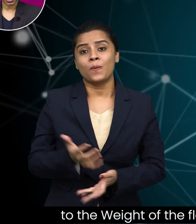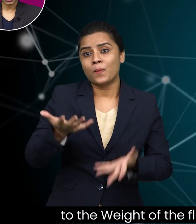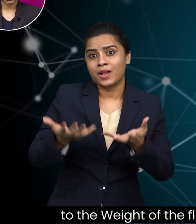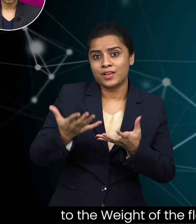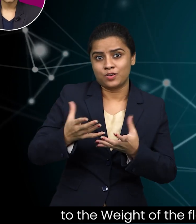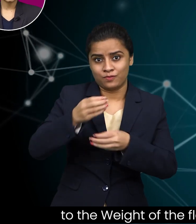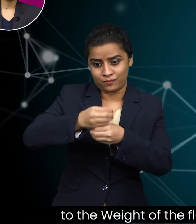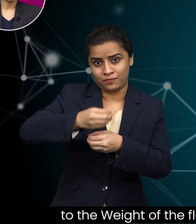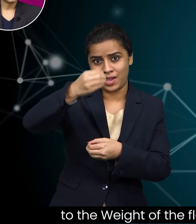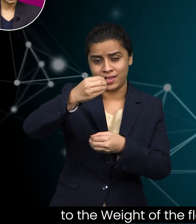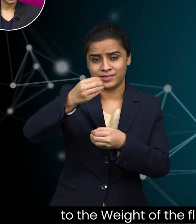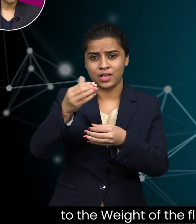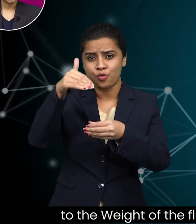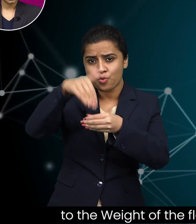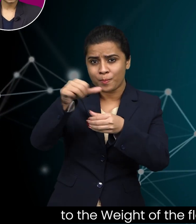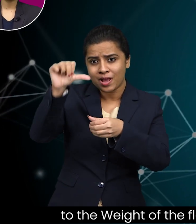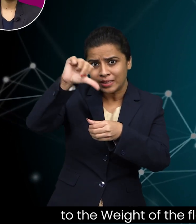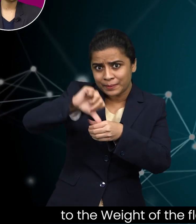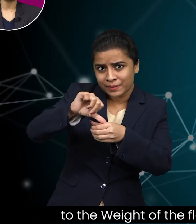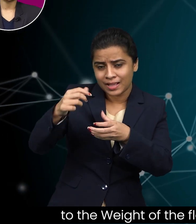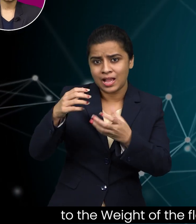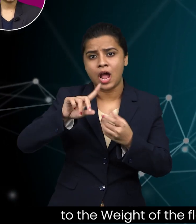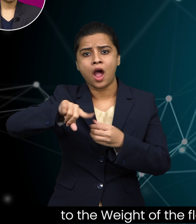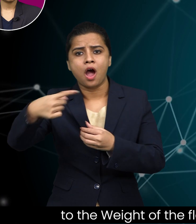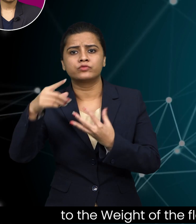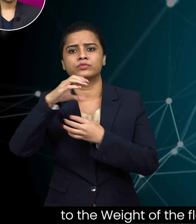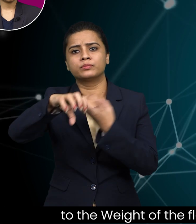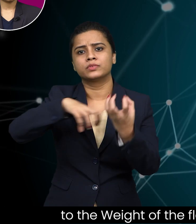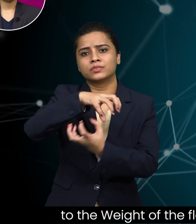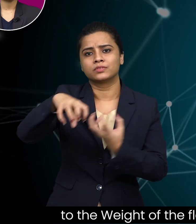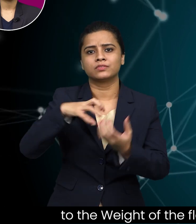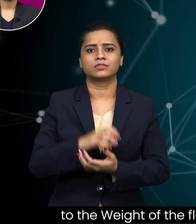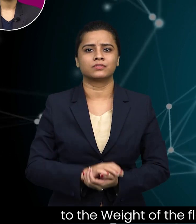the flask and contents after mixing.